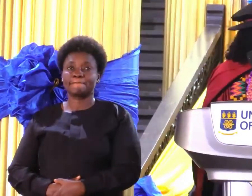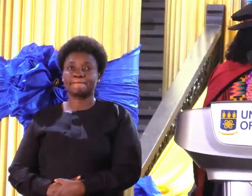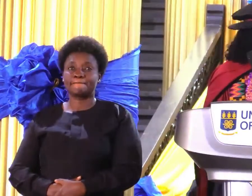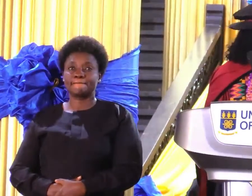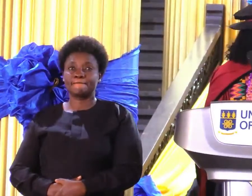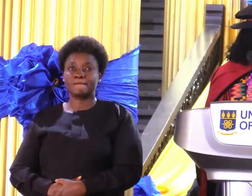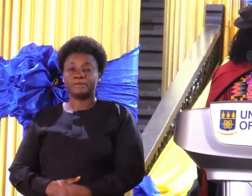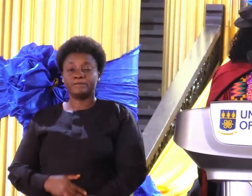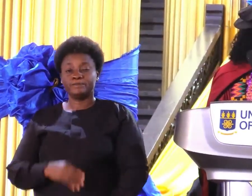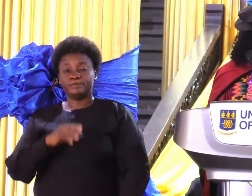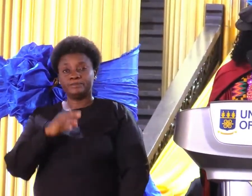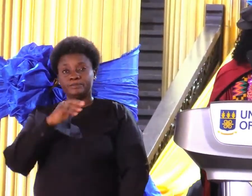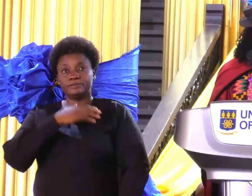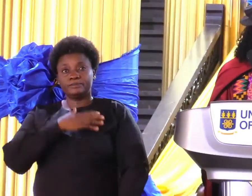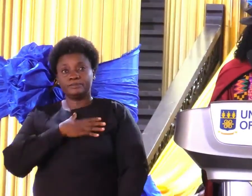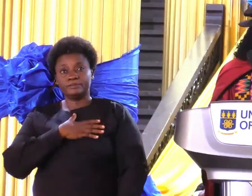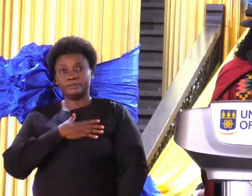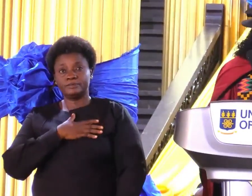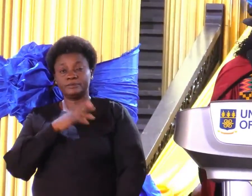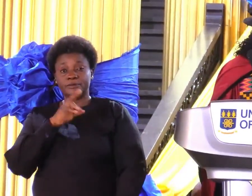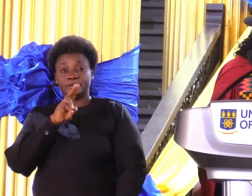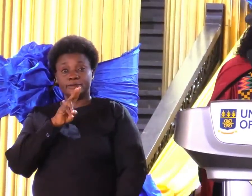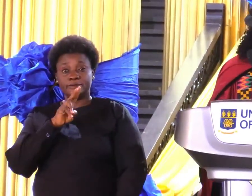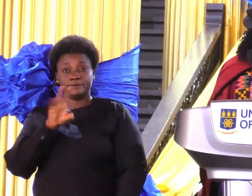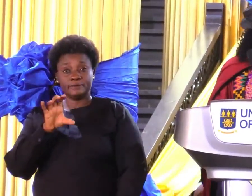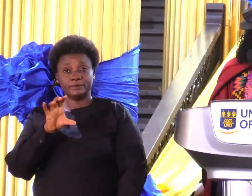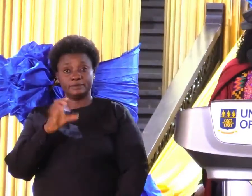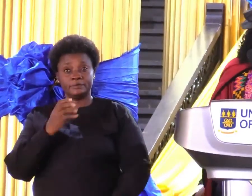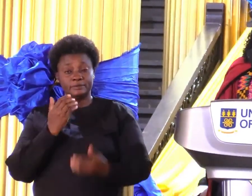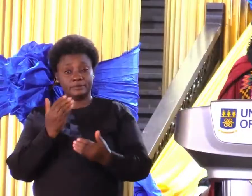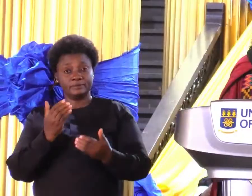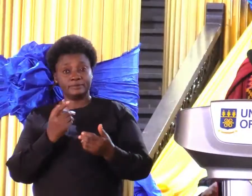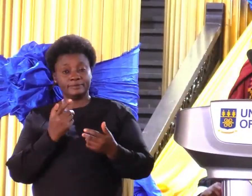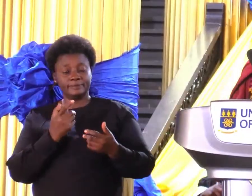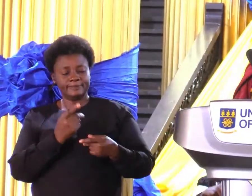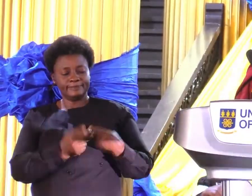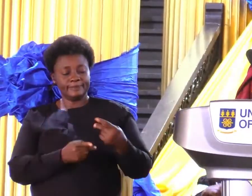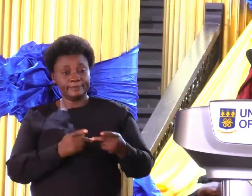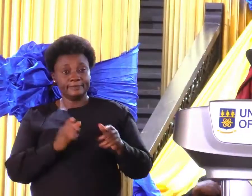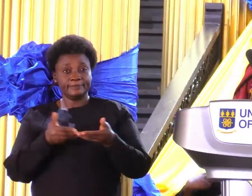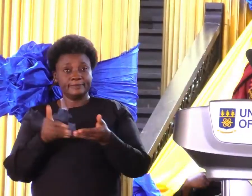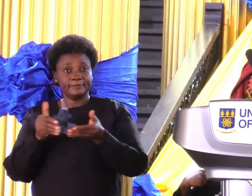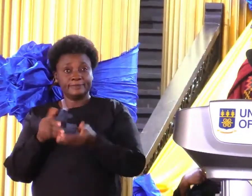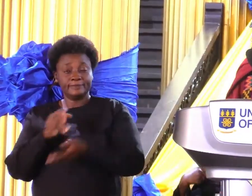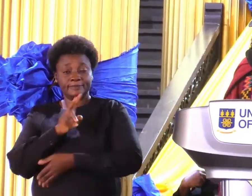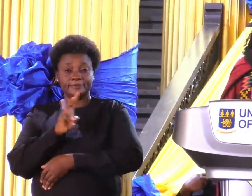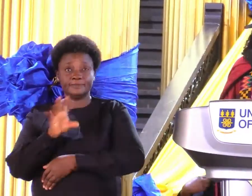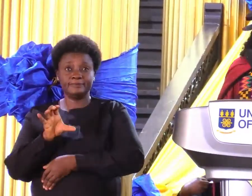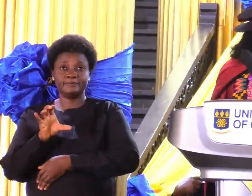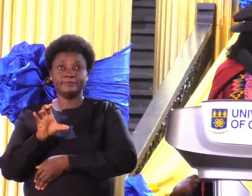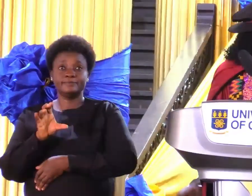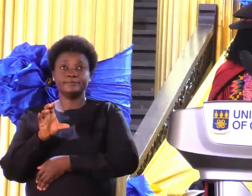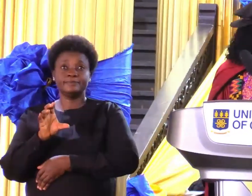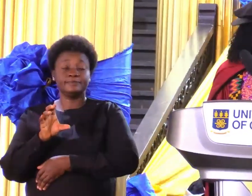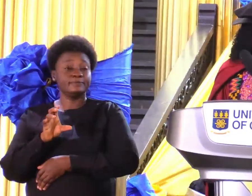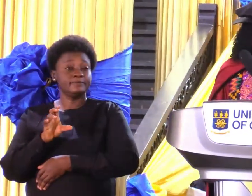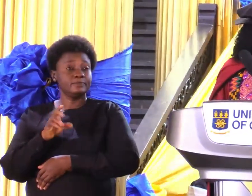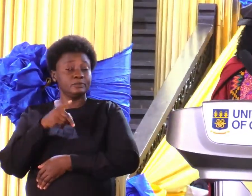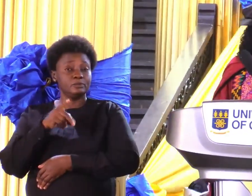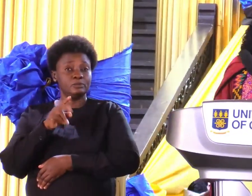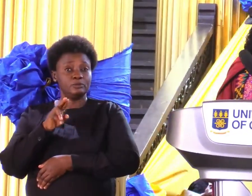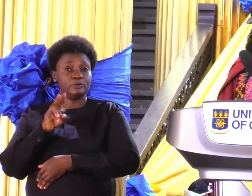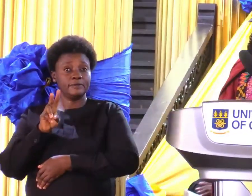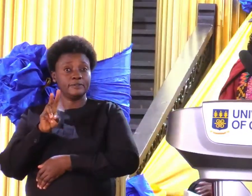Madam VC, thank you very much for the kind introduction. Vice Chancellor, Pro-Vice